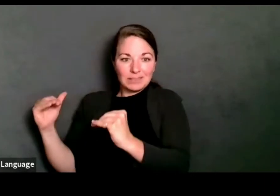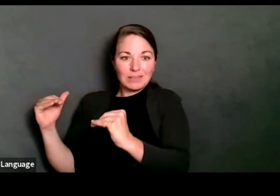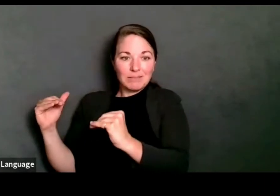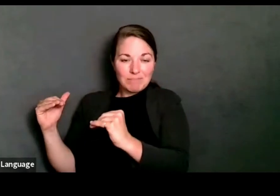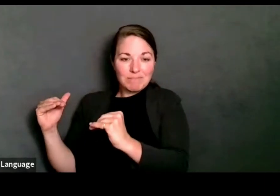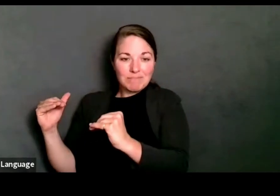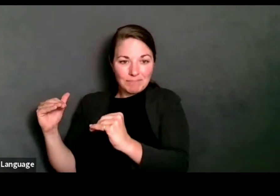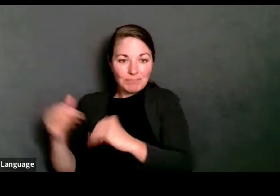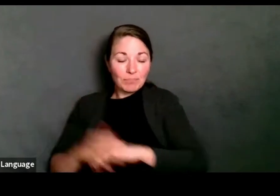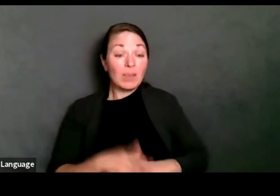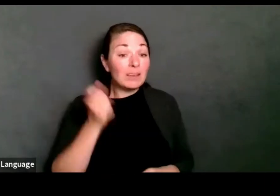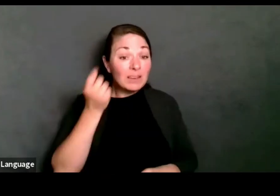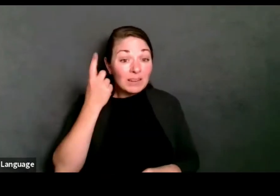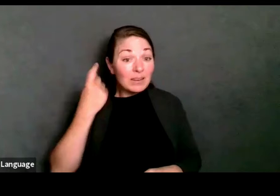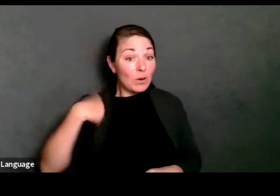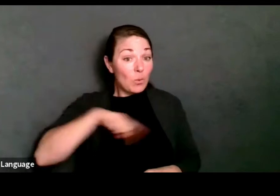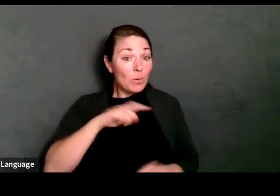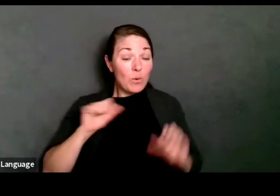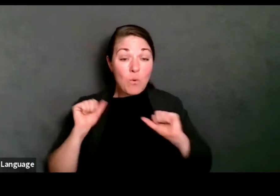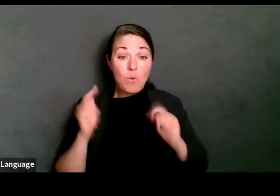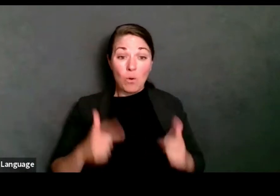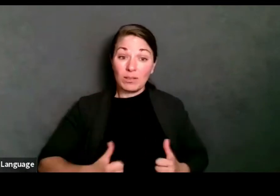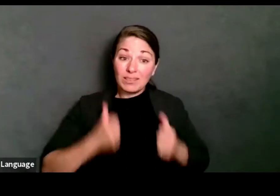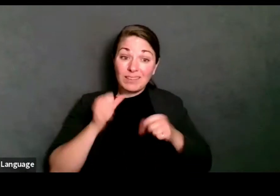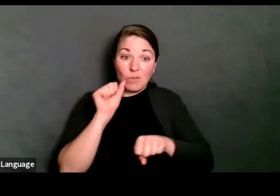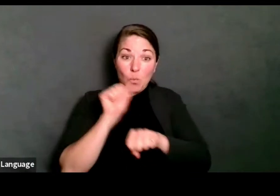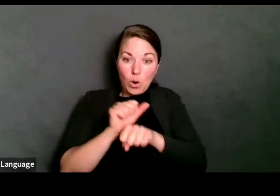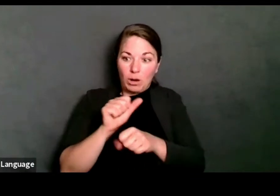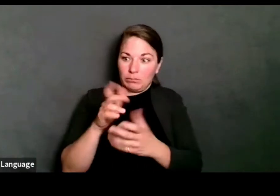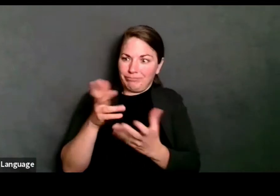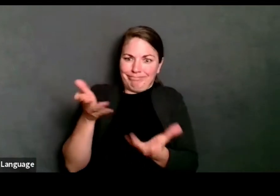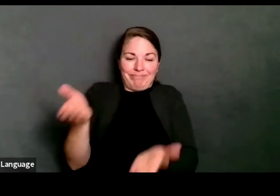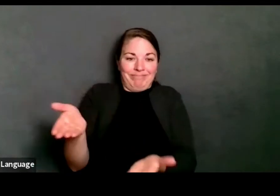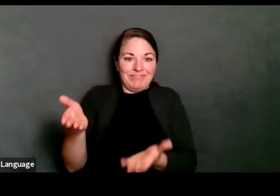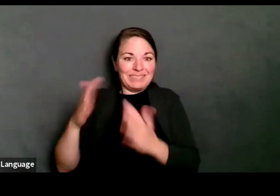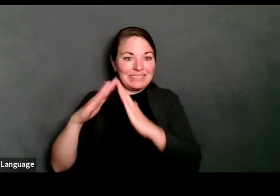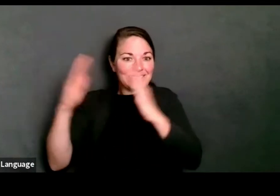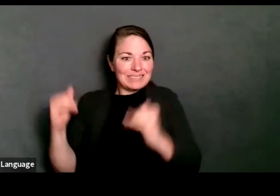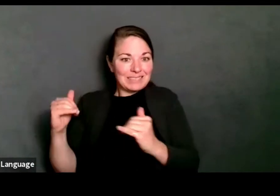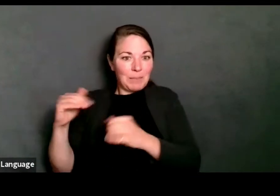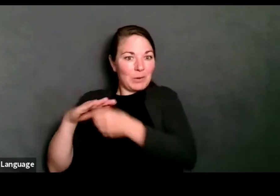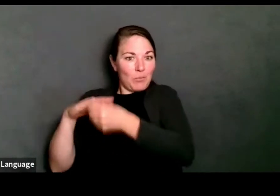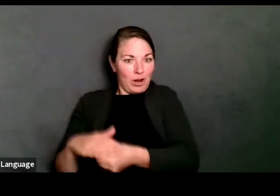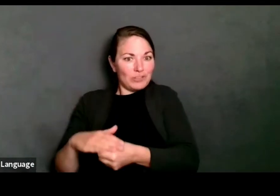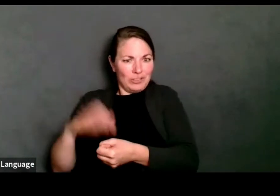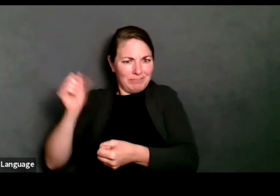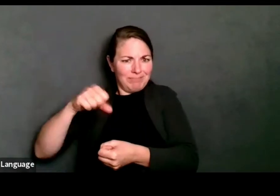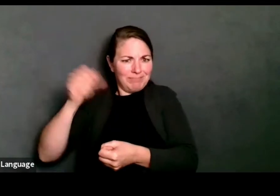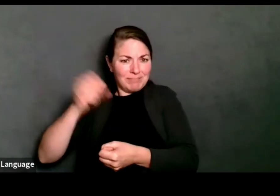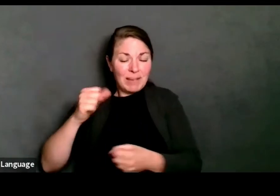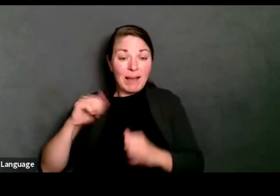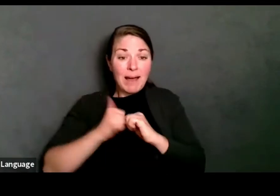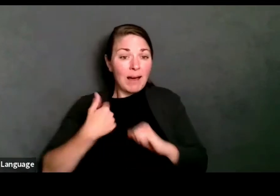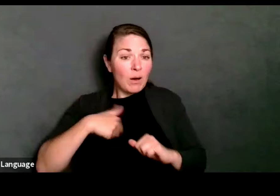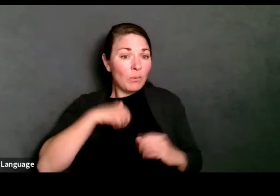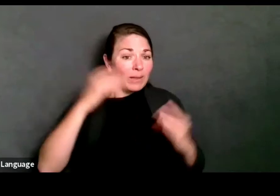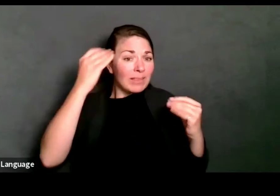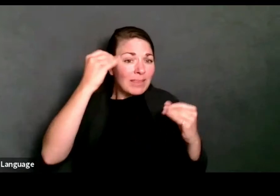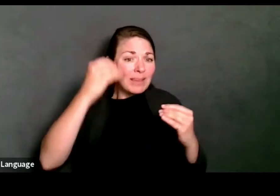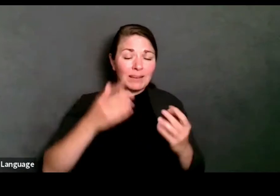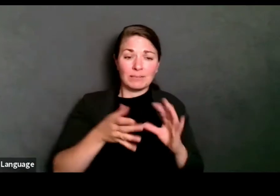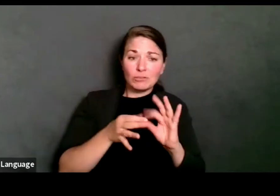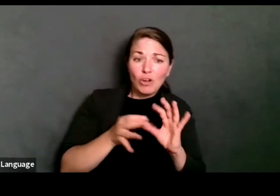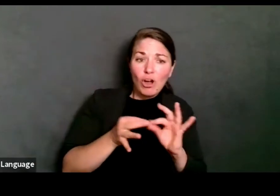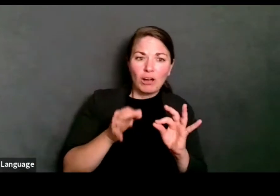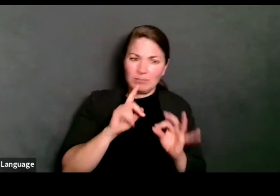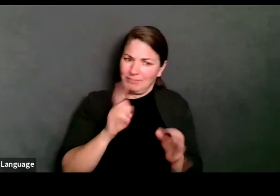make no mistake, we are all living and working within systems of oppression. And the way that we think and talk about those systems